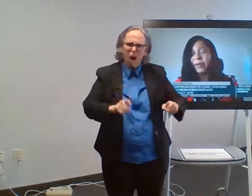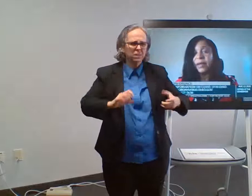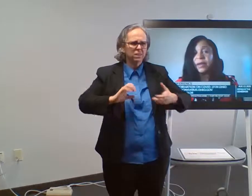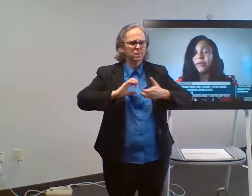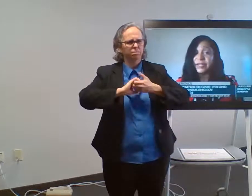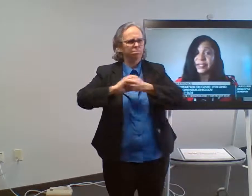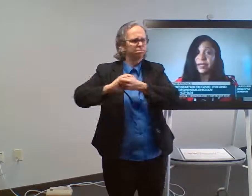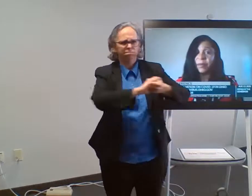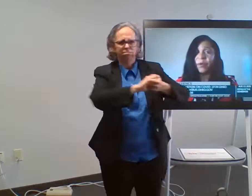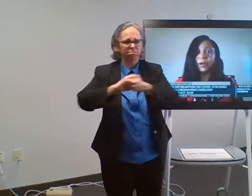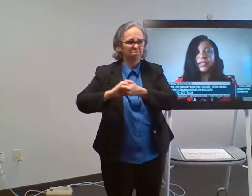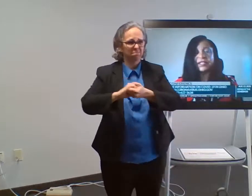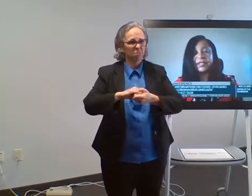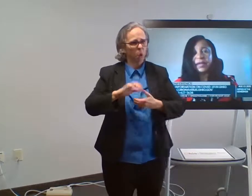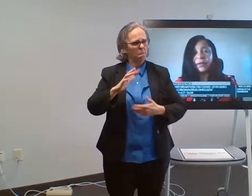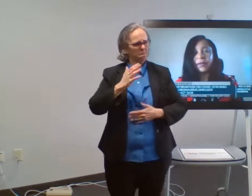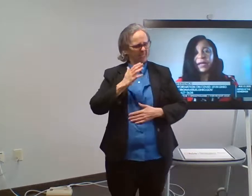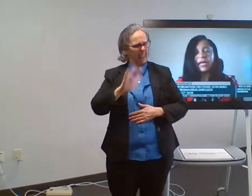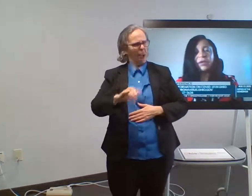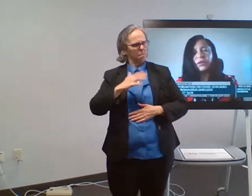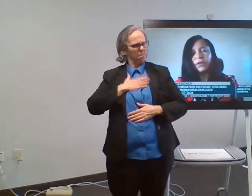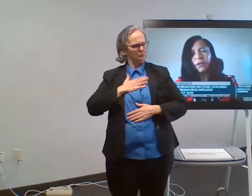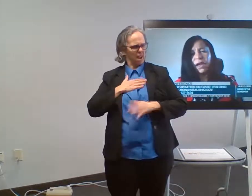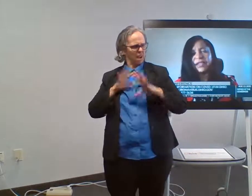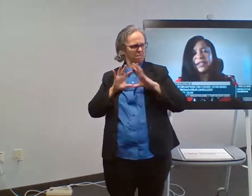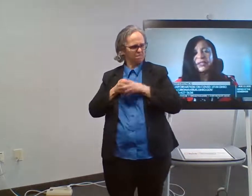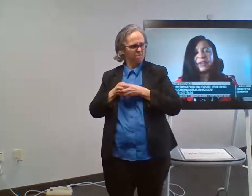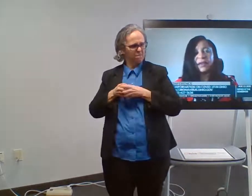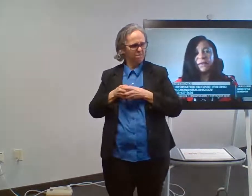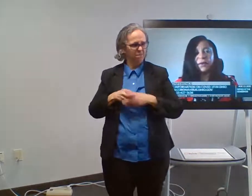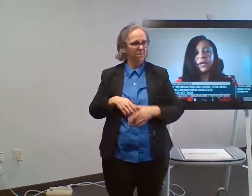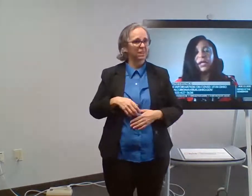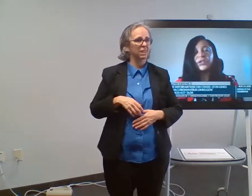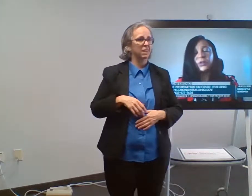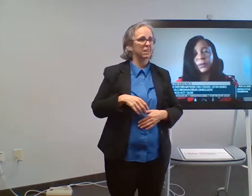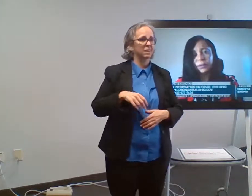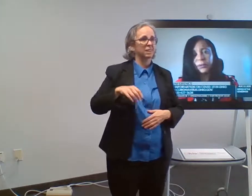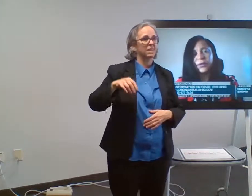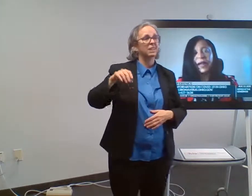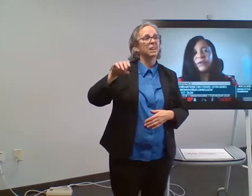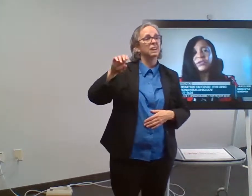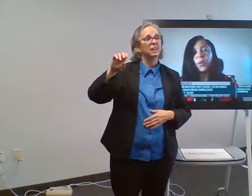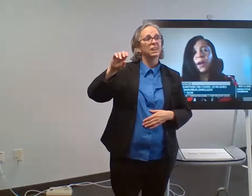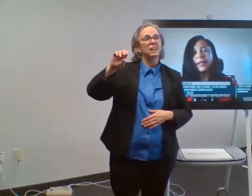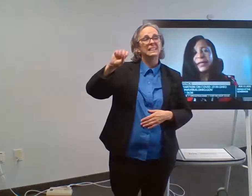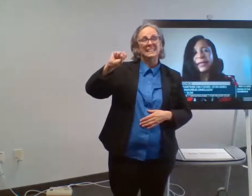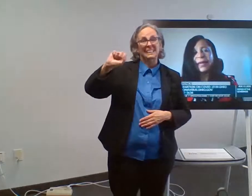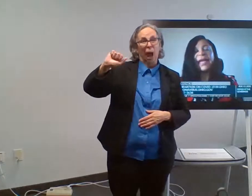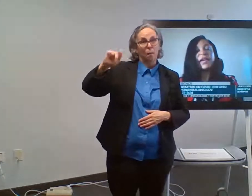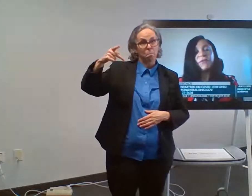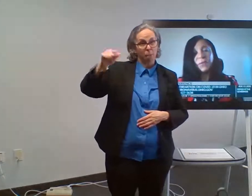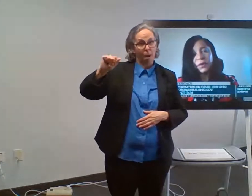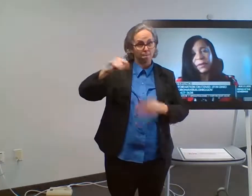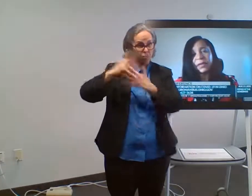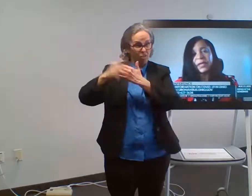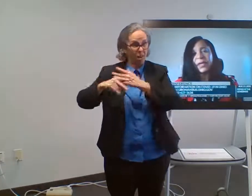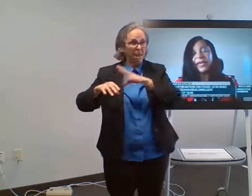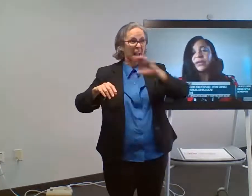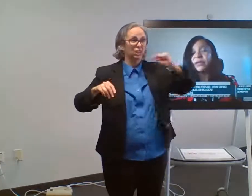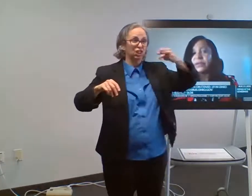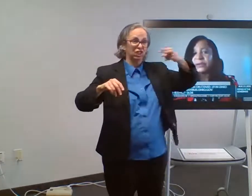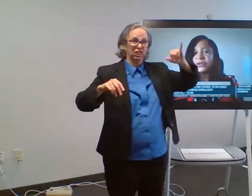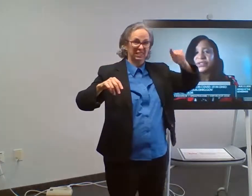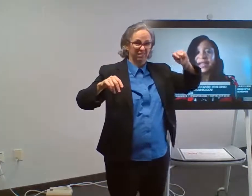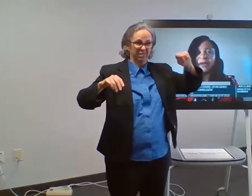the SAPA, for example, working together, include a cross-sector effort to improve house quality and